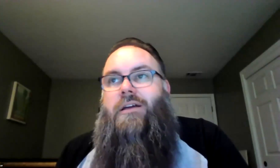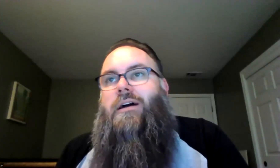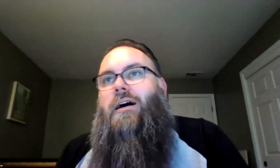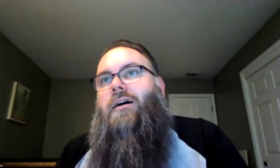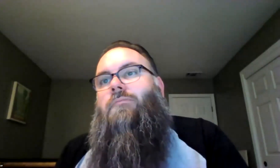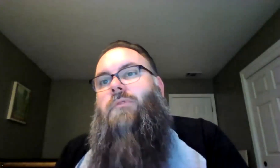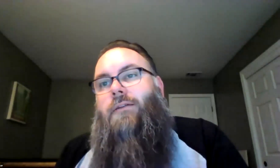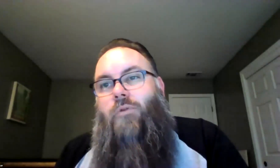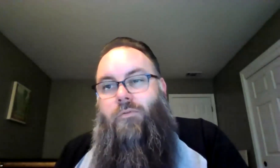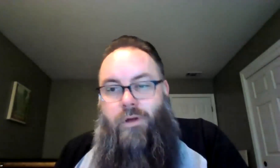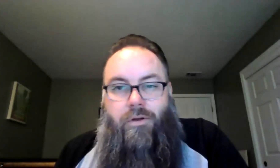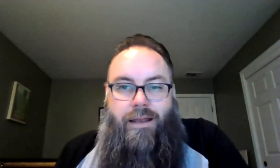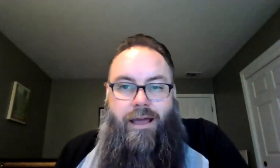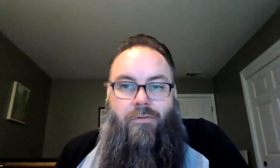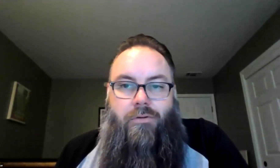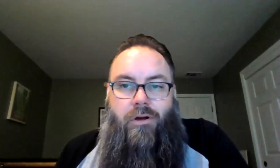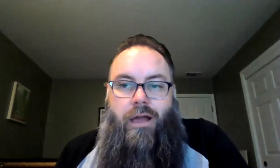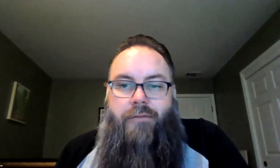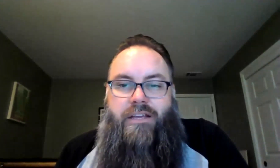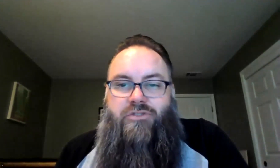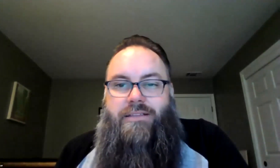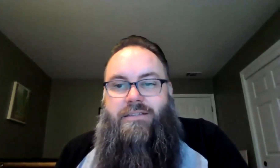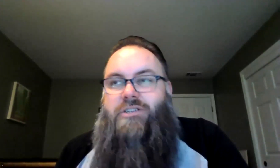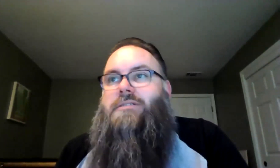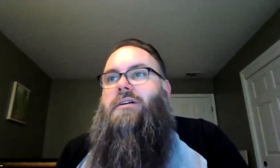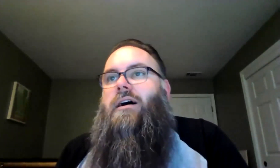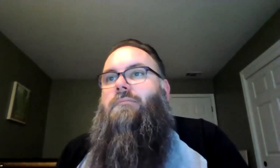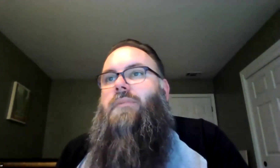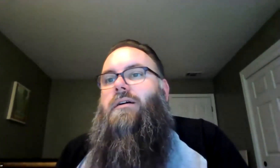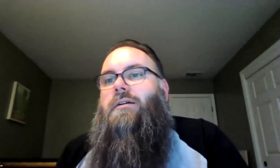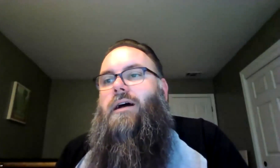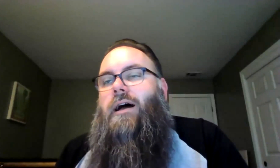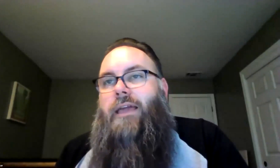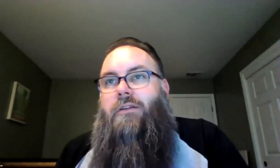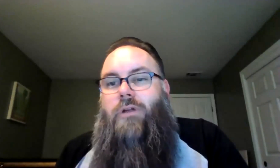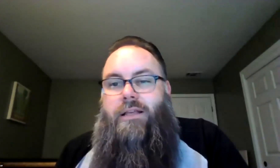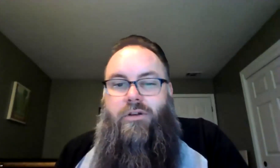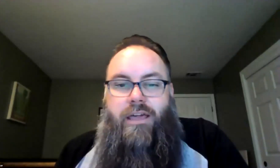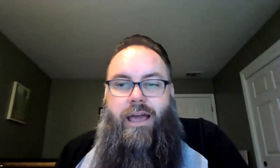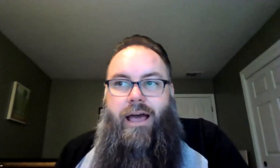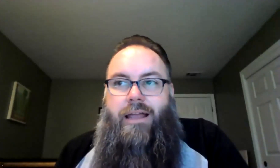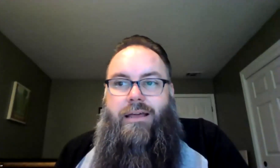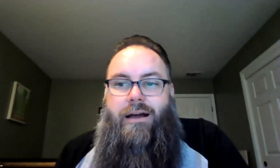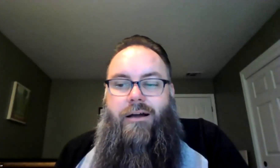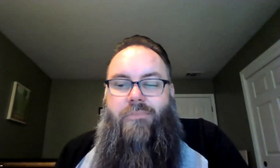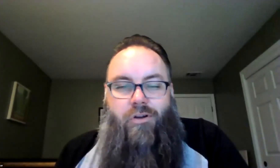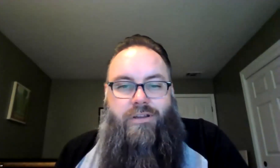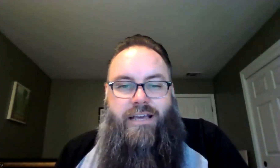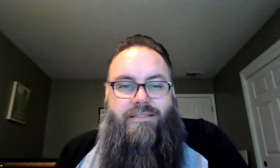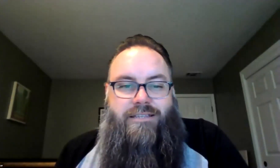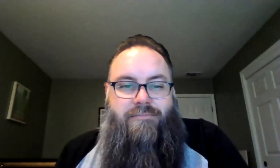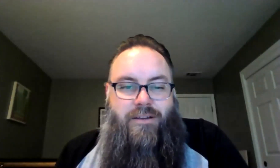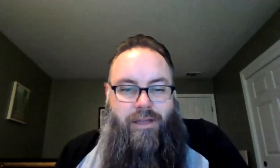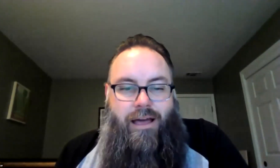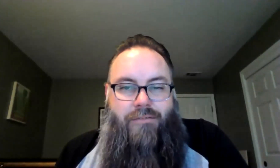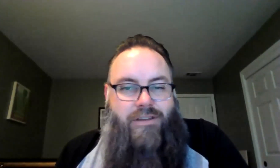wage, kind of where they're at now, or have they transitioned? Again, really looking at the current